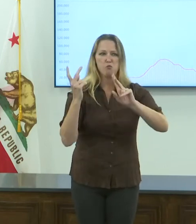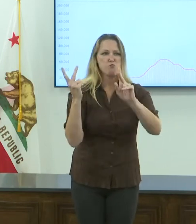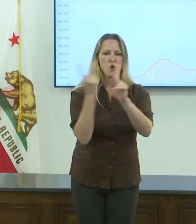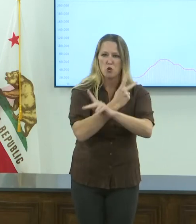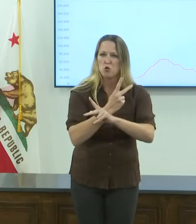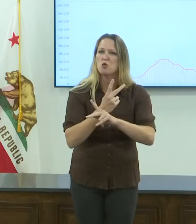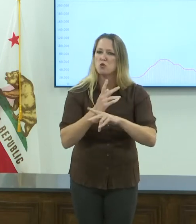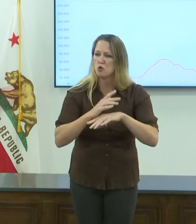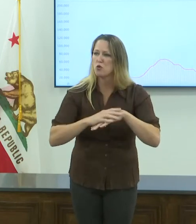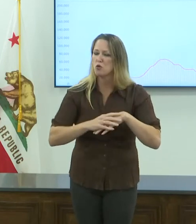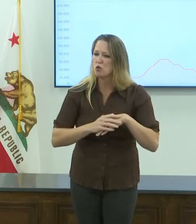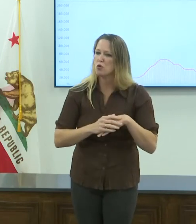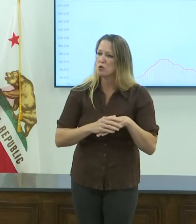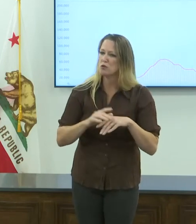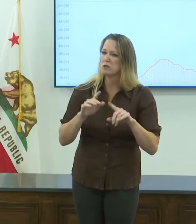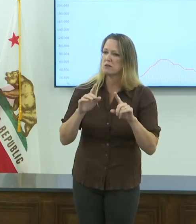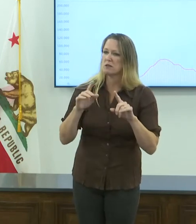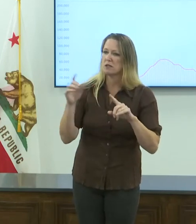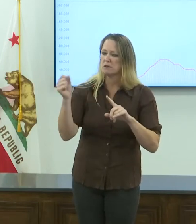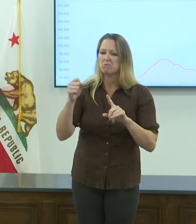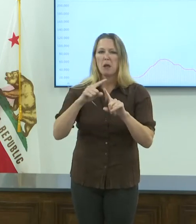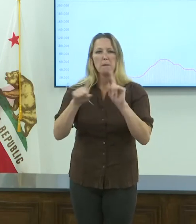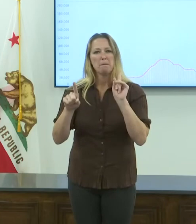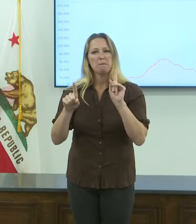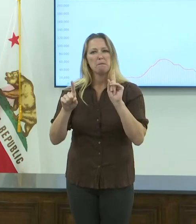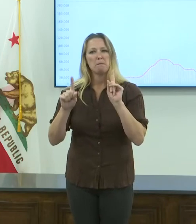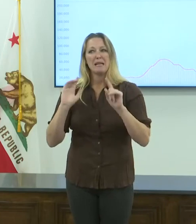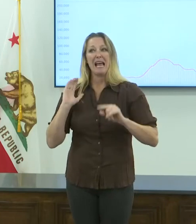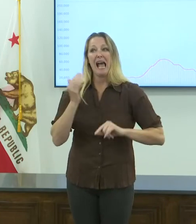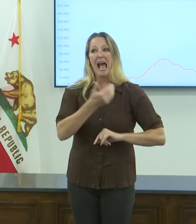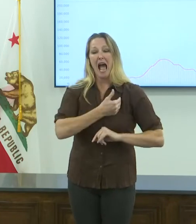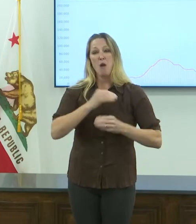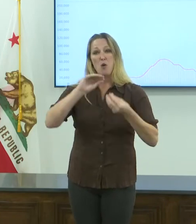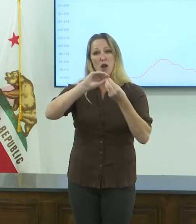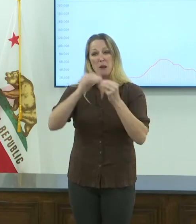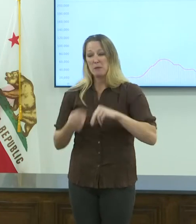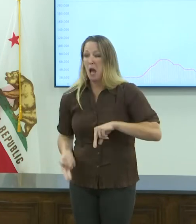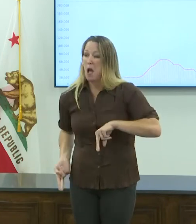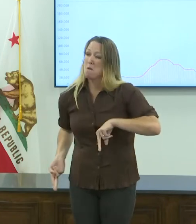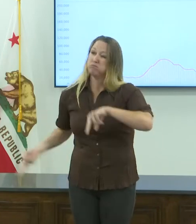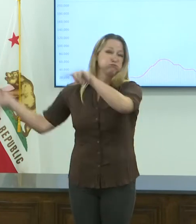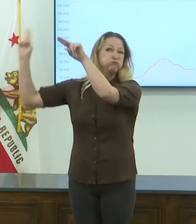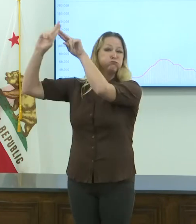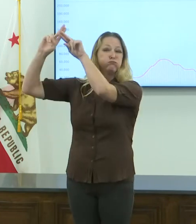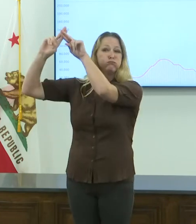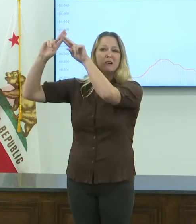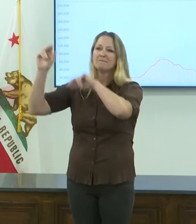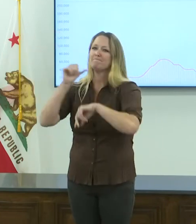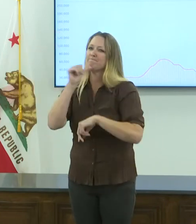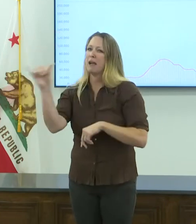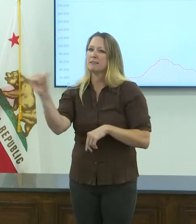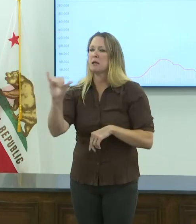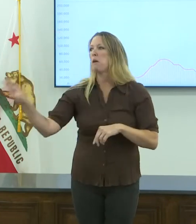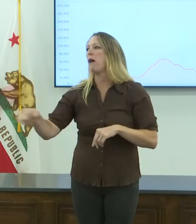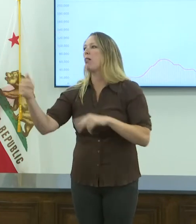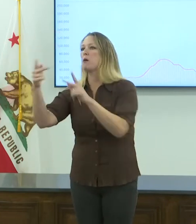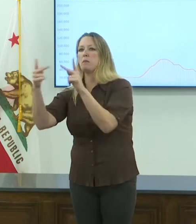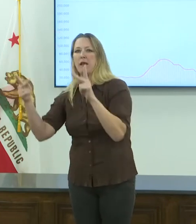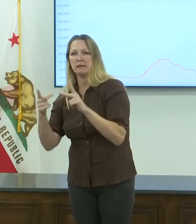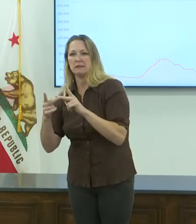that we are not seeing the numbers that is being experienced all around us with respect to hospitalizations or intensive